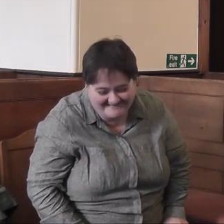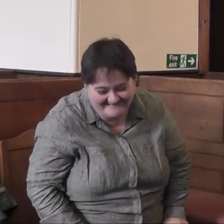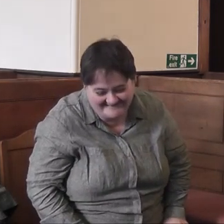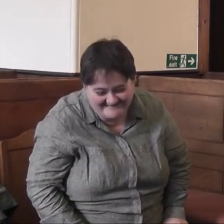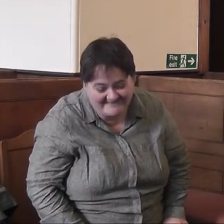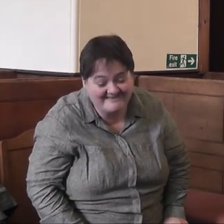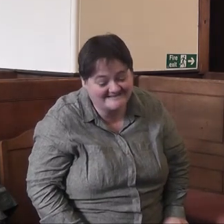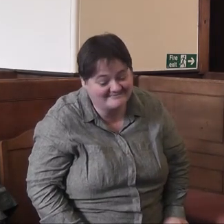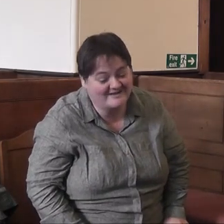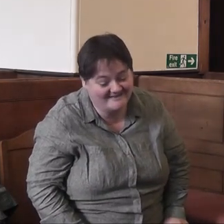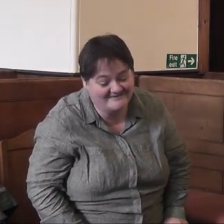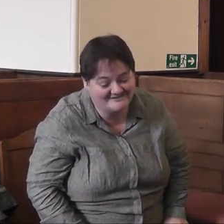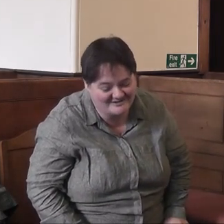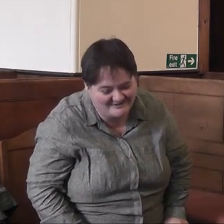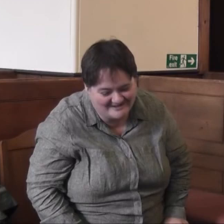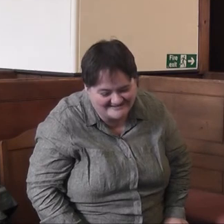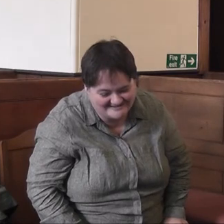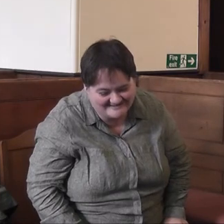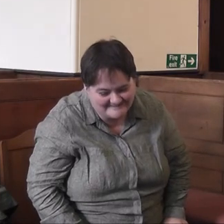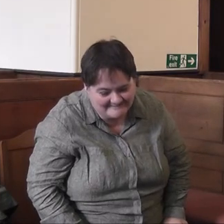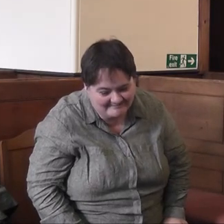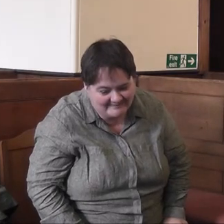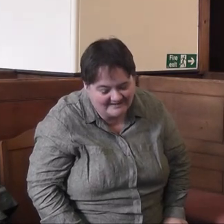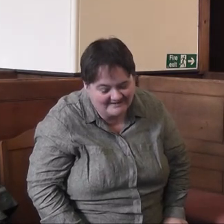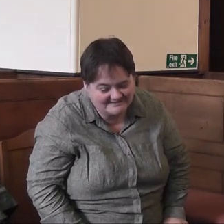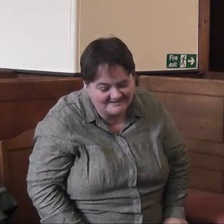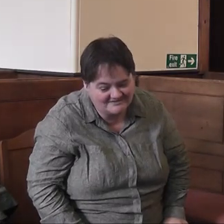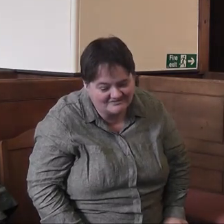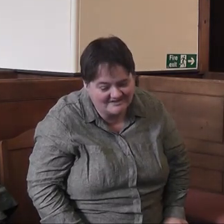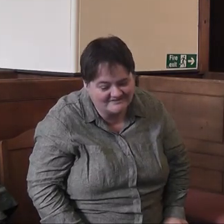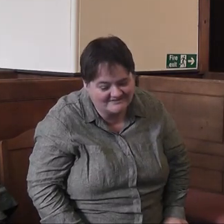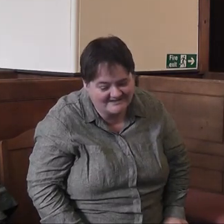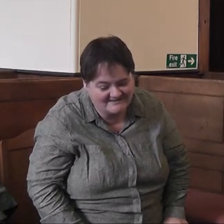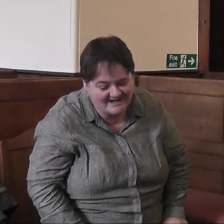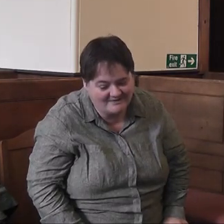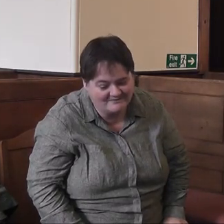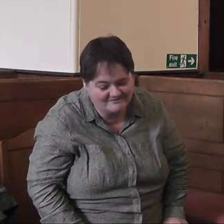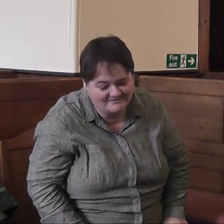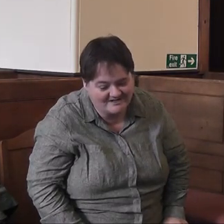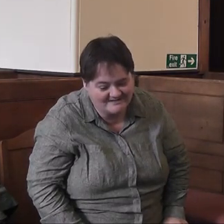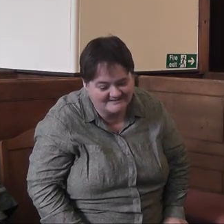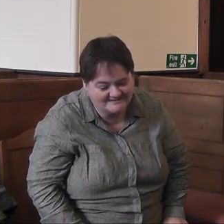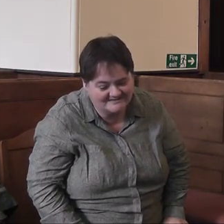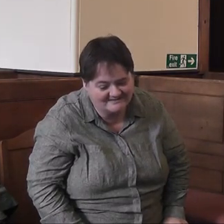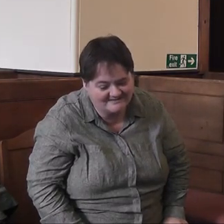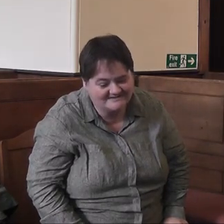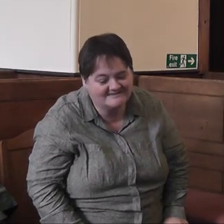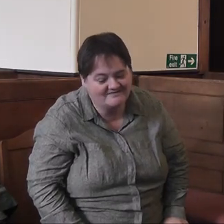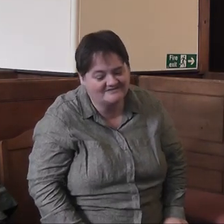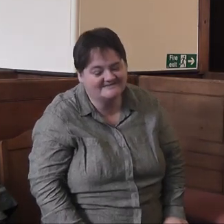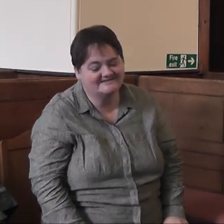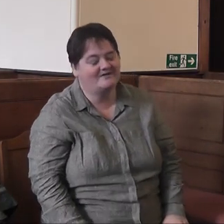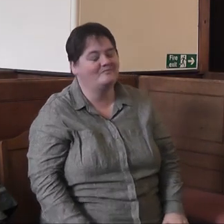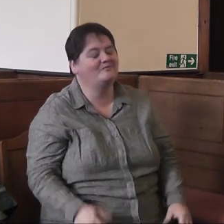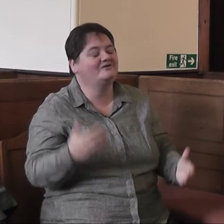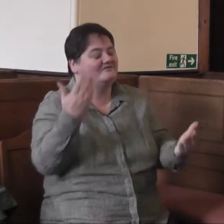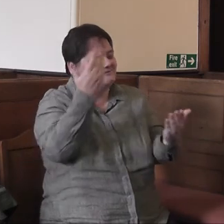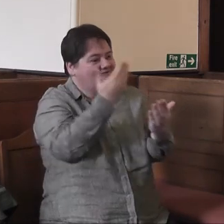Carry on. That's my theological question. So it strikes us now, the hour of grace, Saviour since thou art born. You've almost got